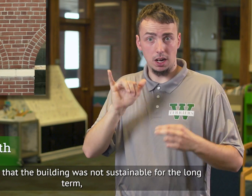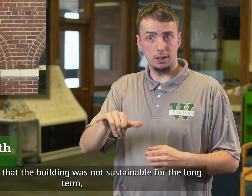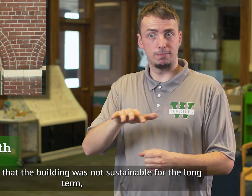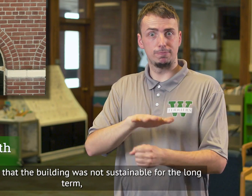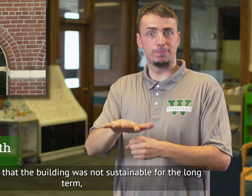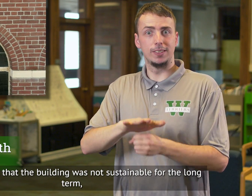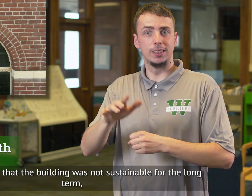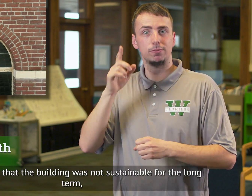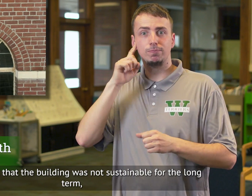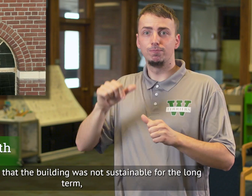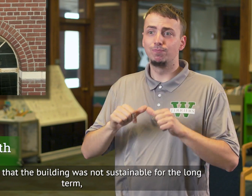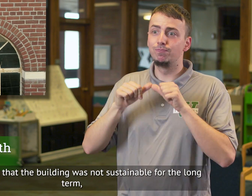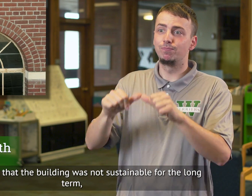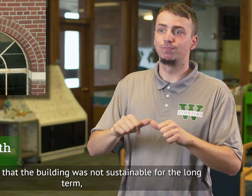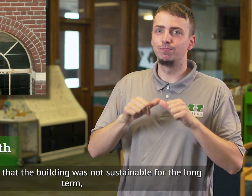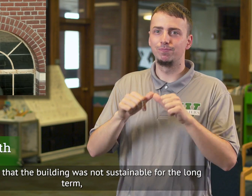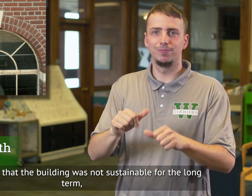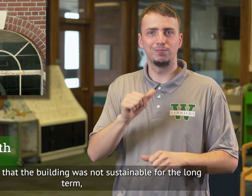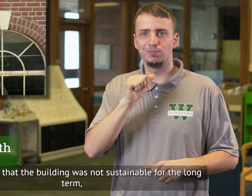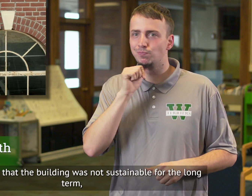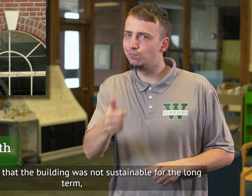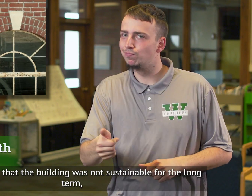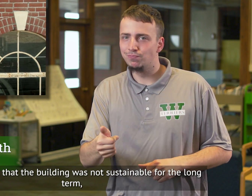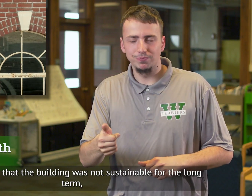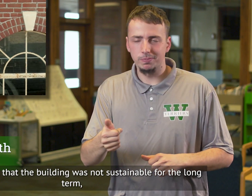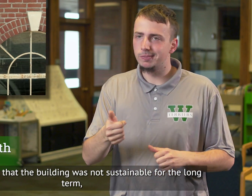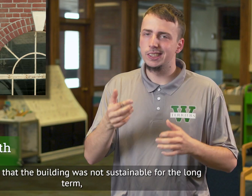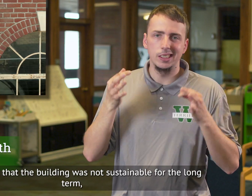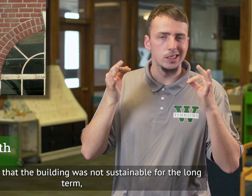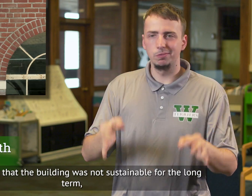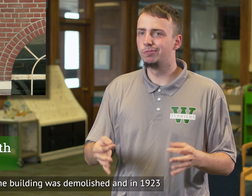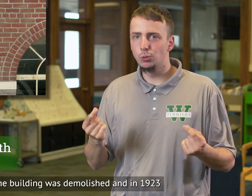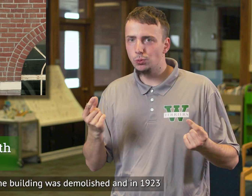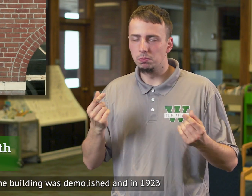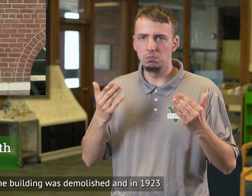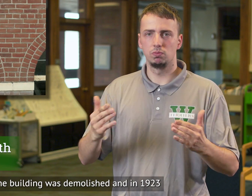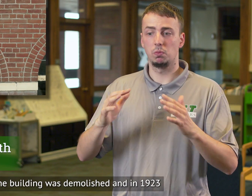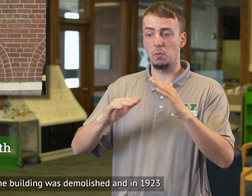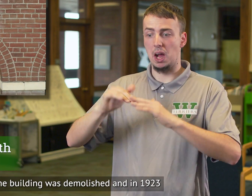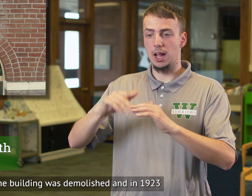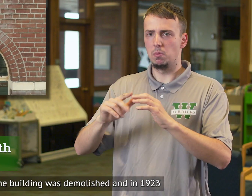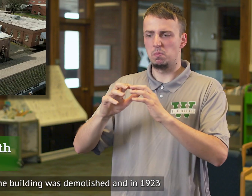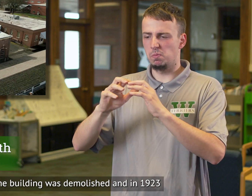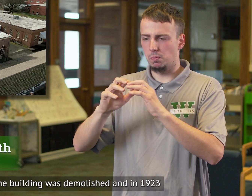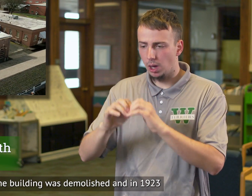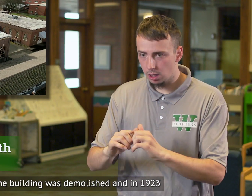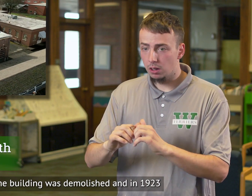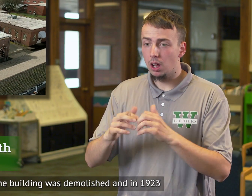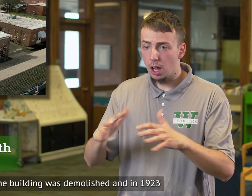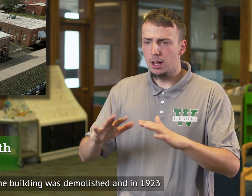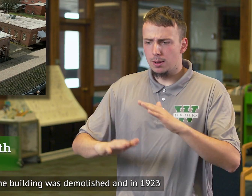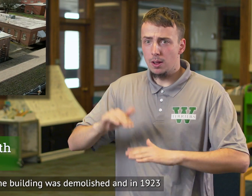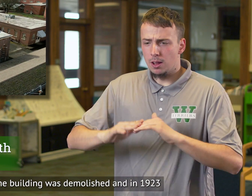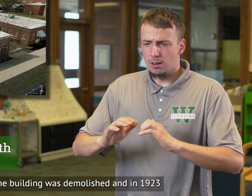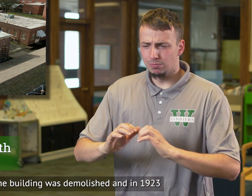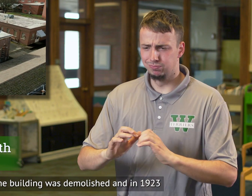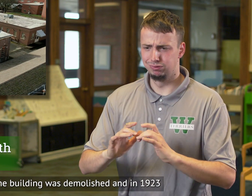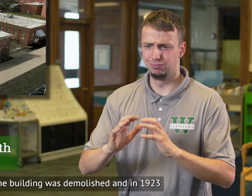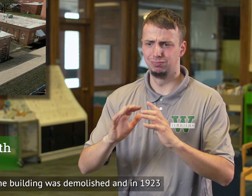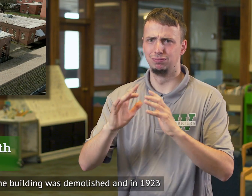It was realized that the building was not sustainable for the long term, so the building was demolished, and in 1923,